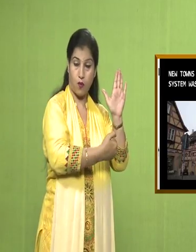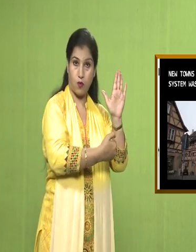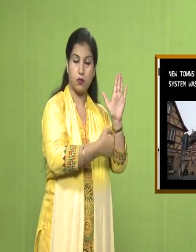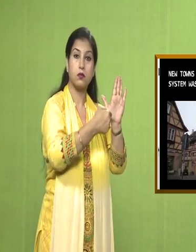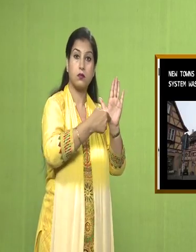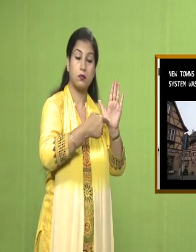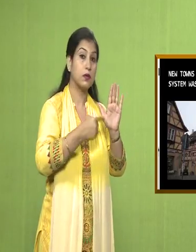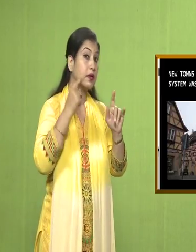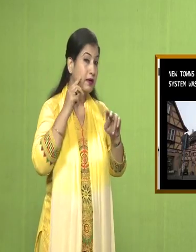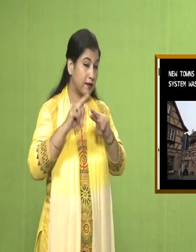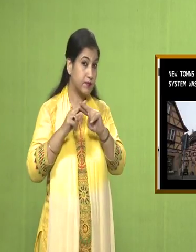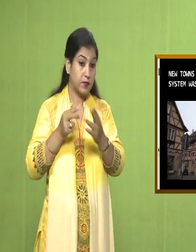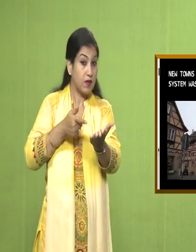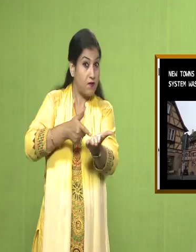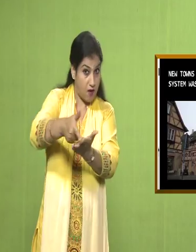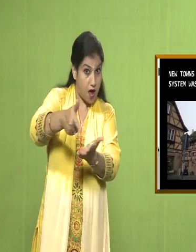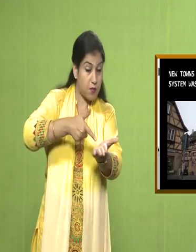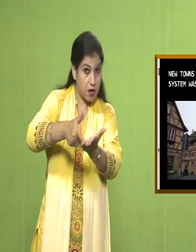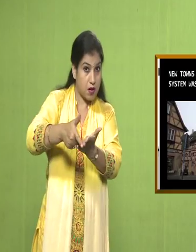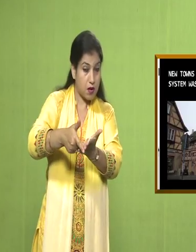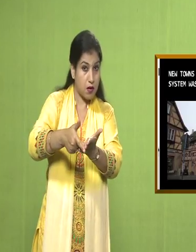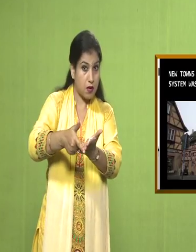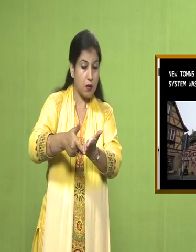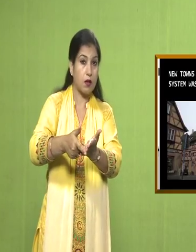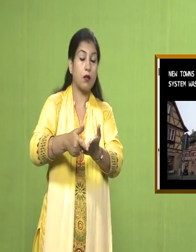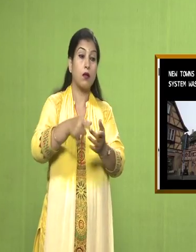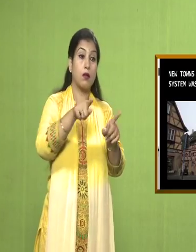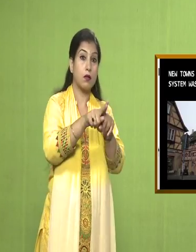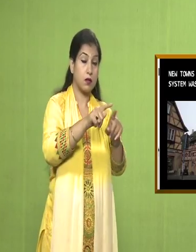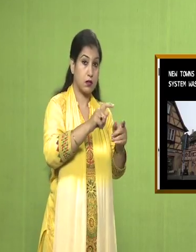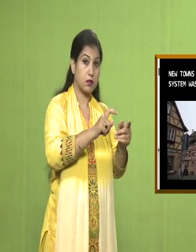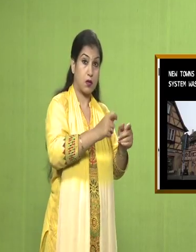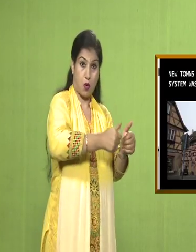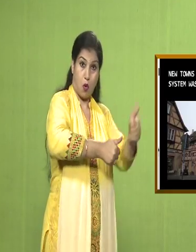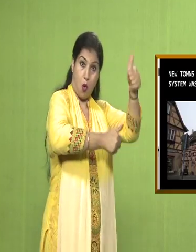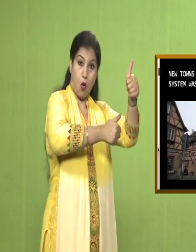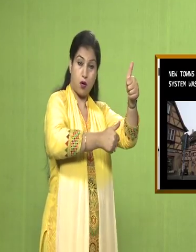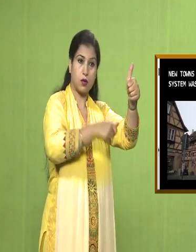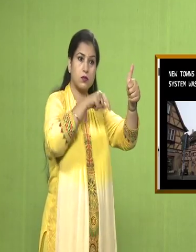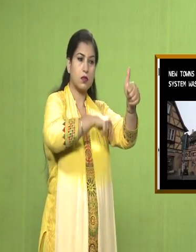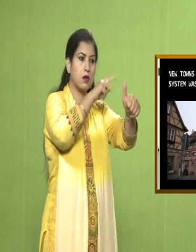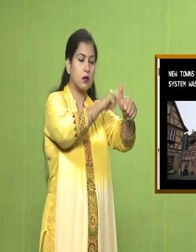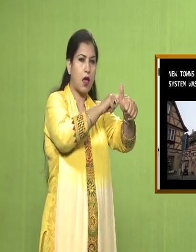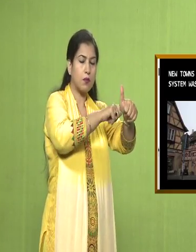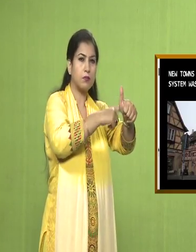a farmer could become free if he remained away from the